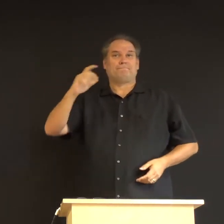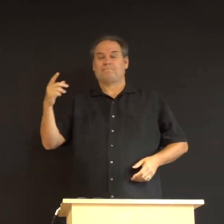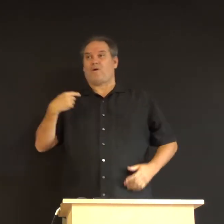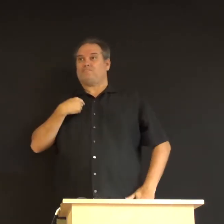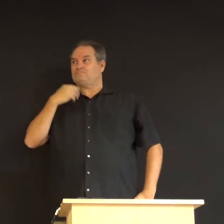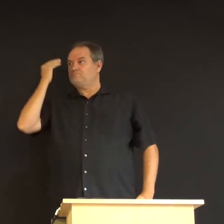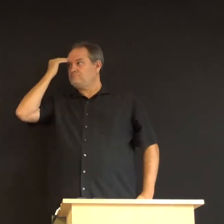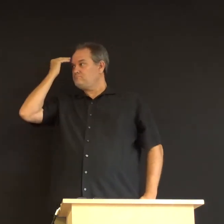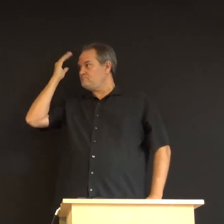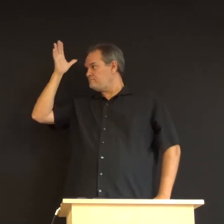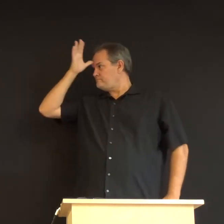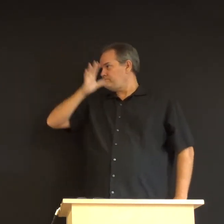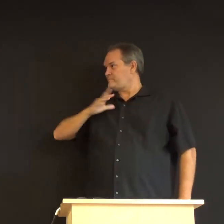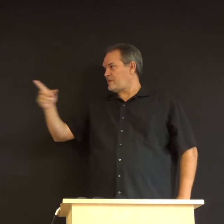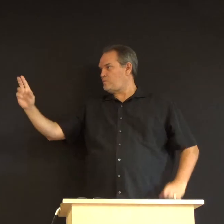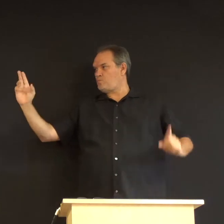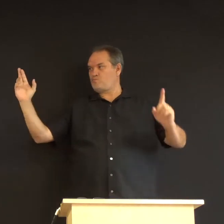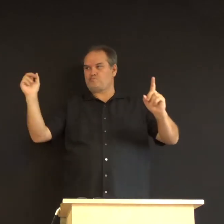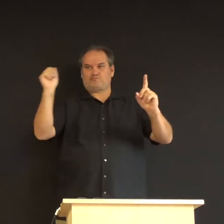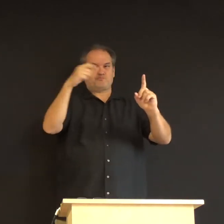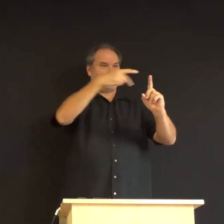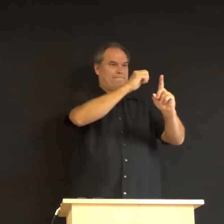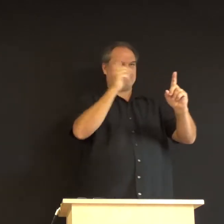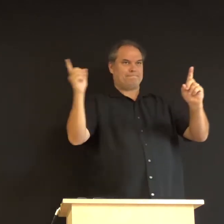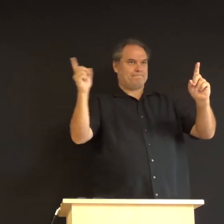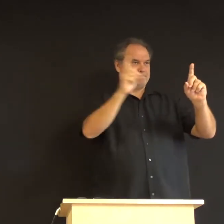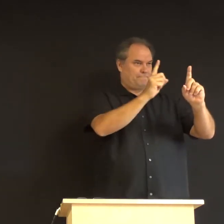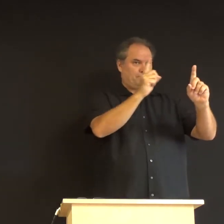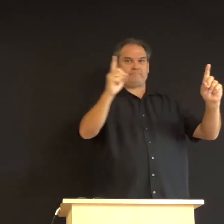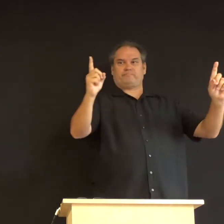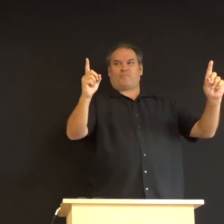Okay. No one answers for whatever, I'm not going to count.